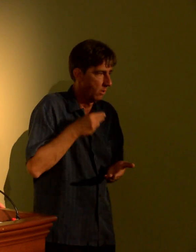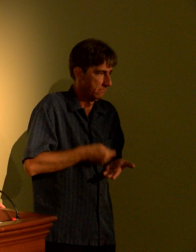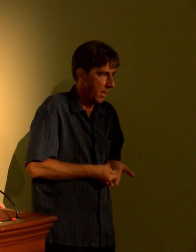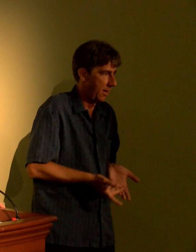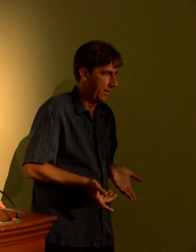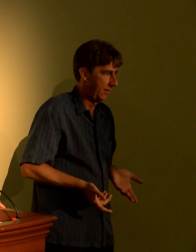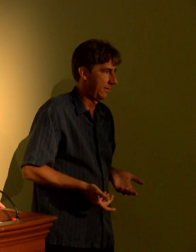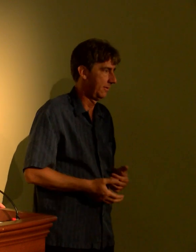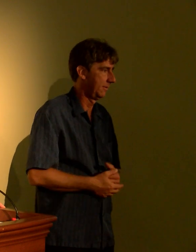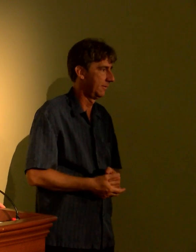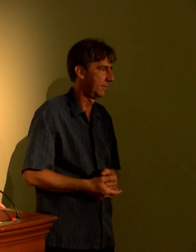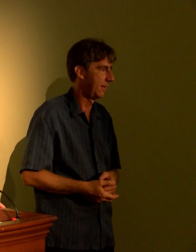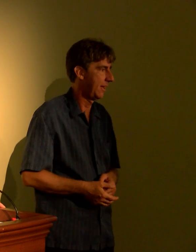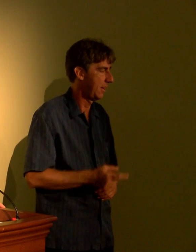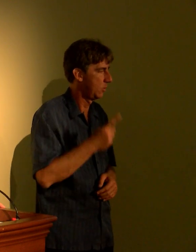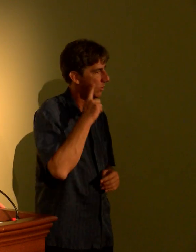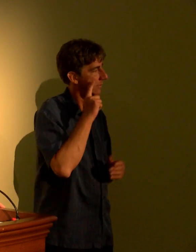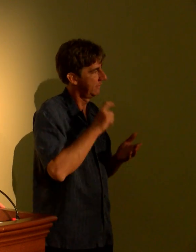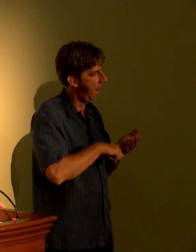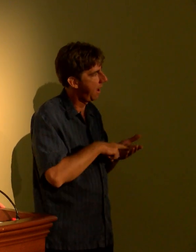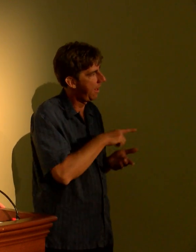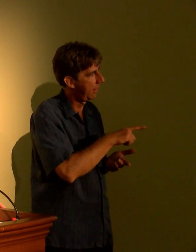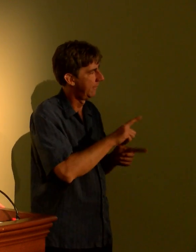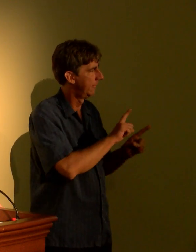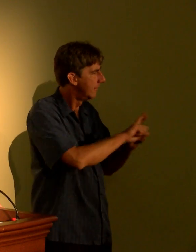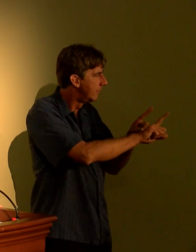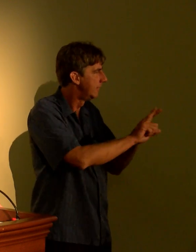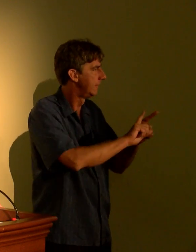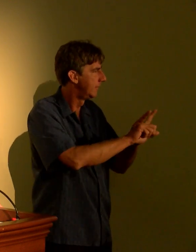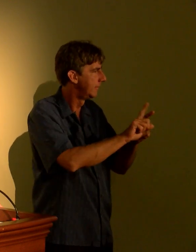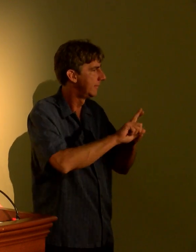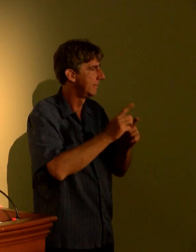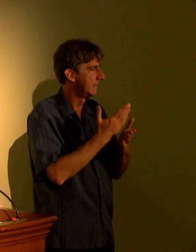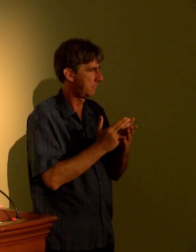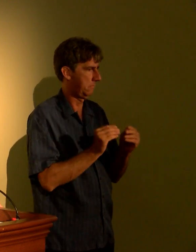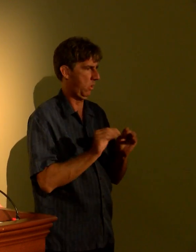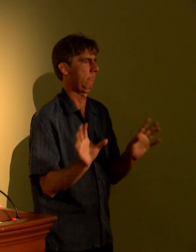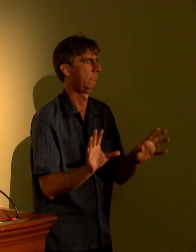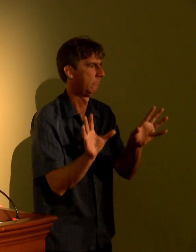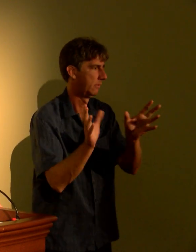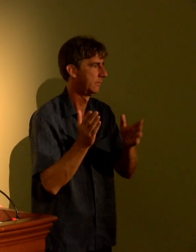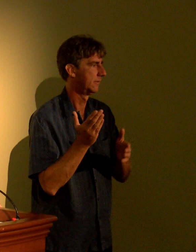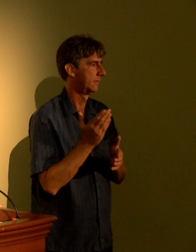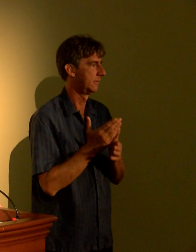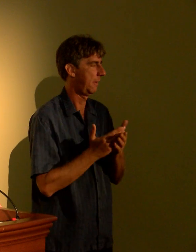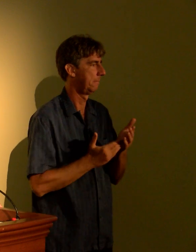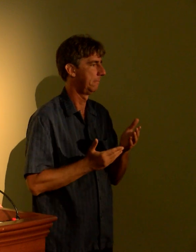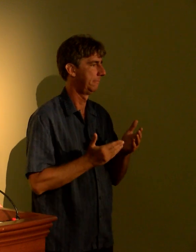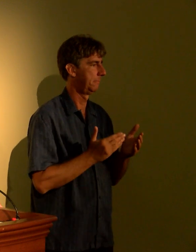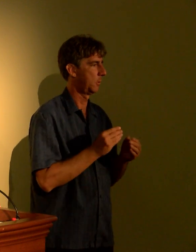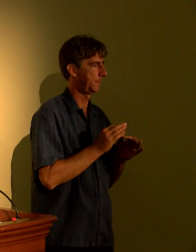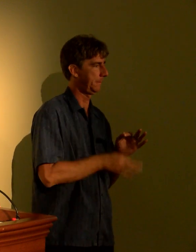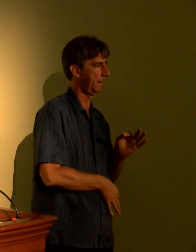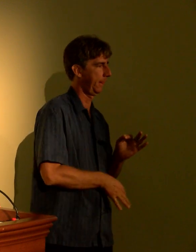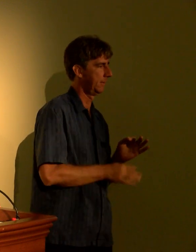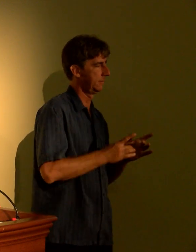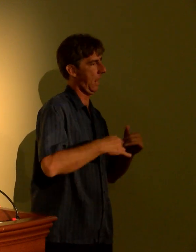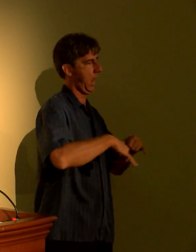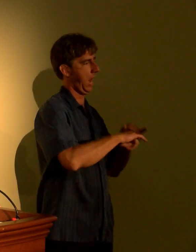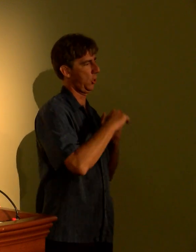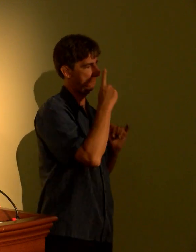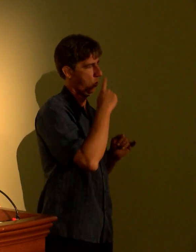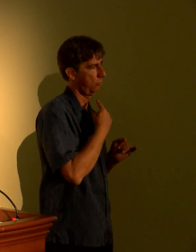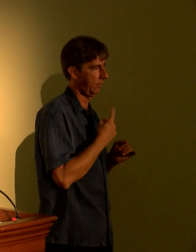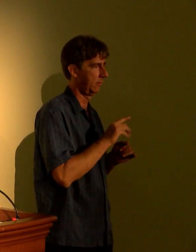at these, you can see some of them have considerably more embellishment than others, and I'm sure